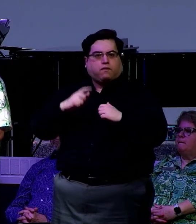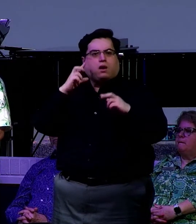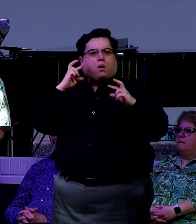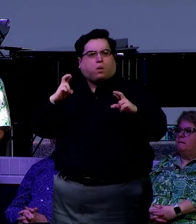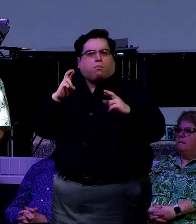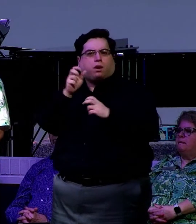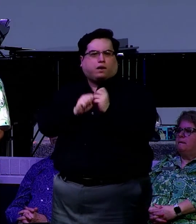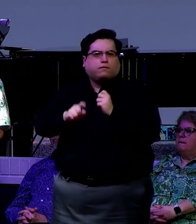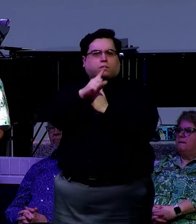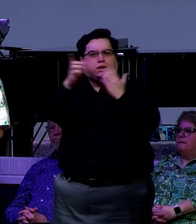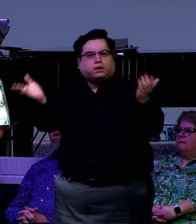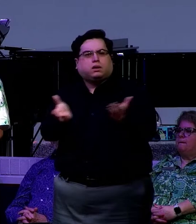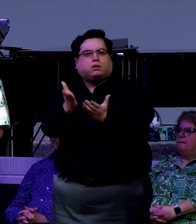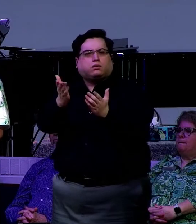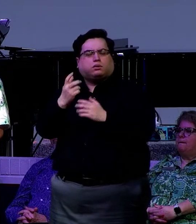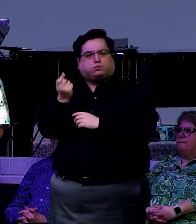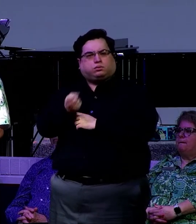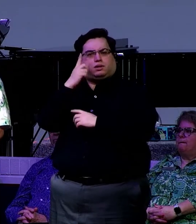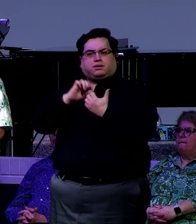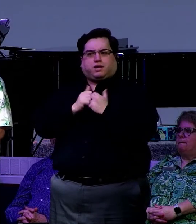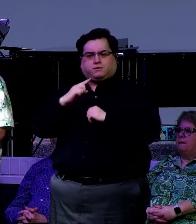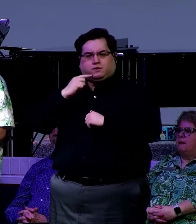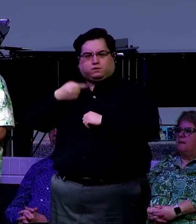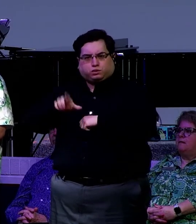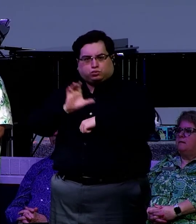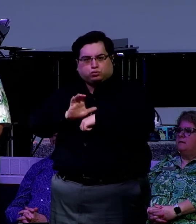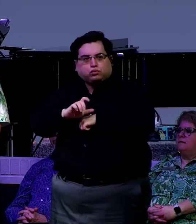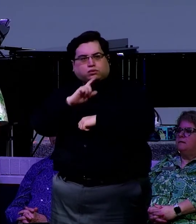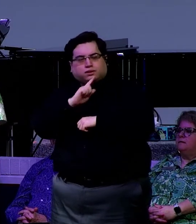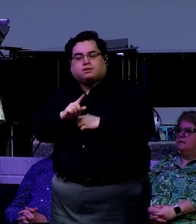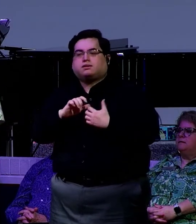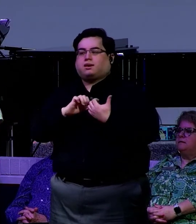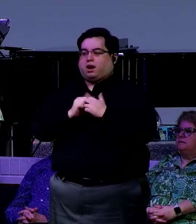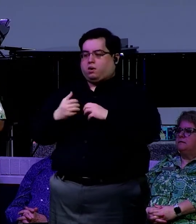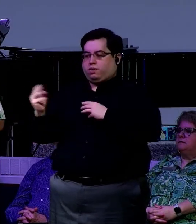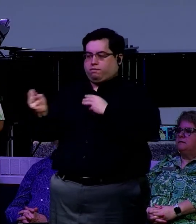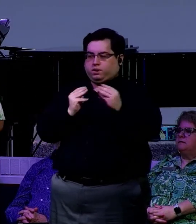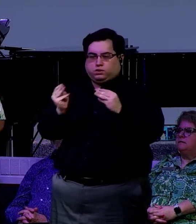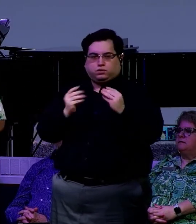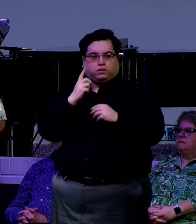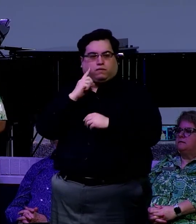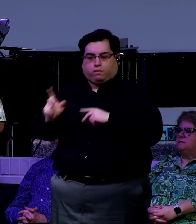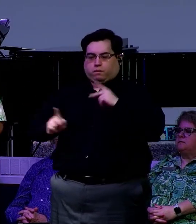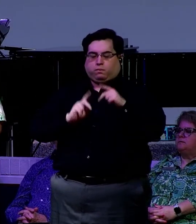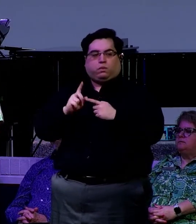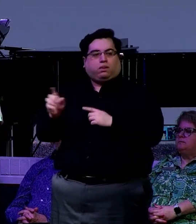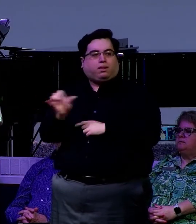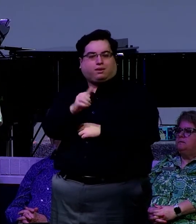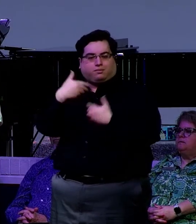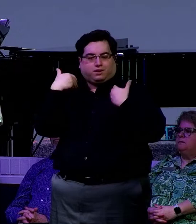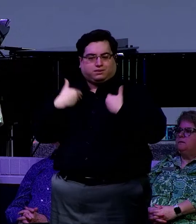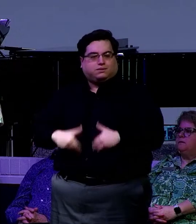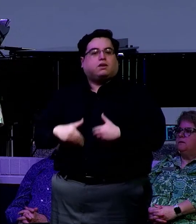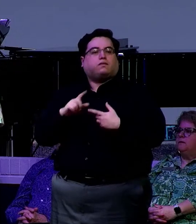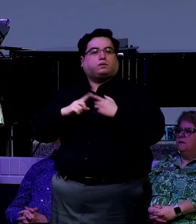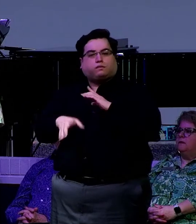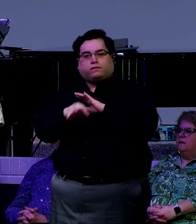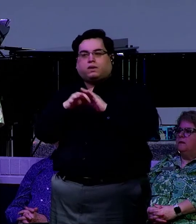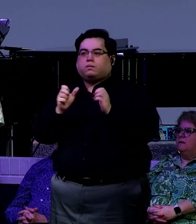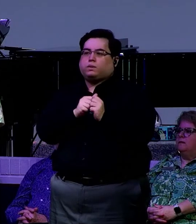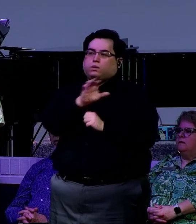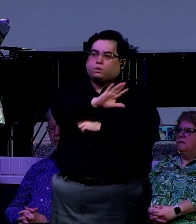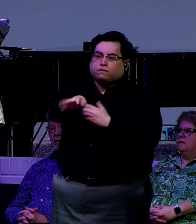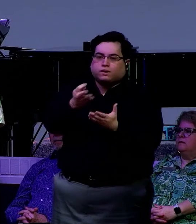is aware of how critical this church is and the ministries are for people like me to find. With your financial support, time, and